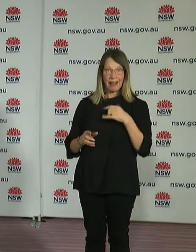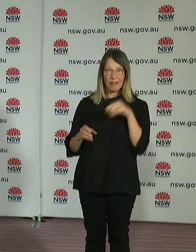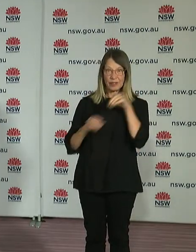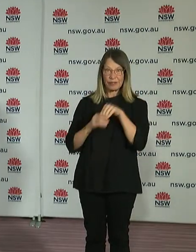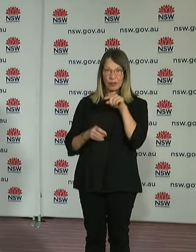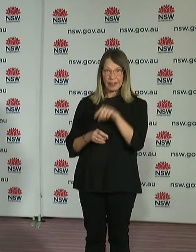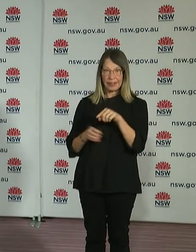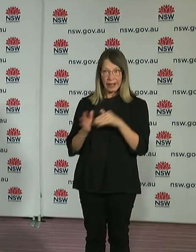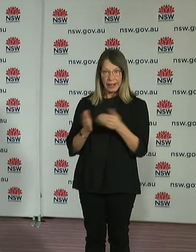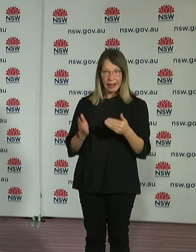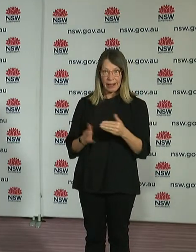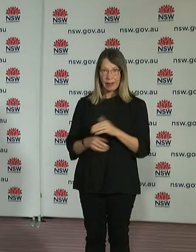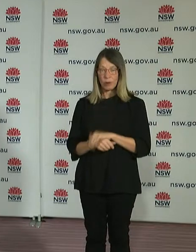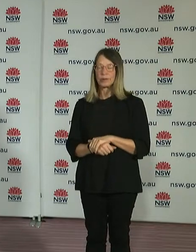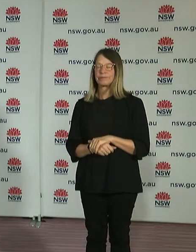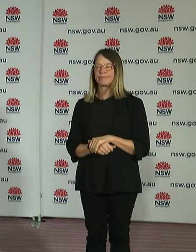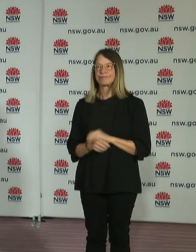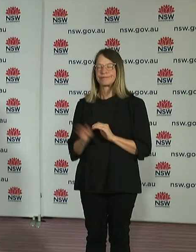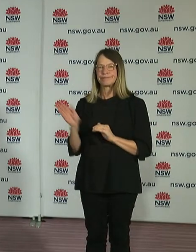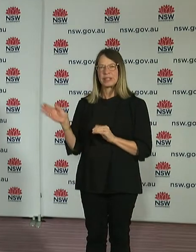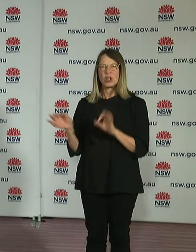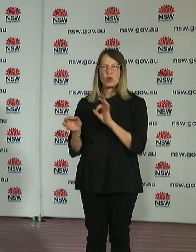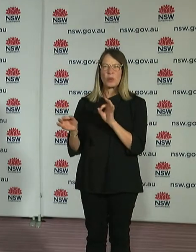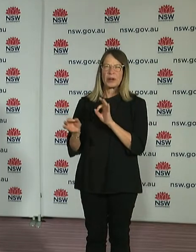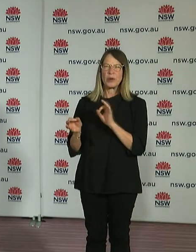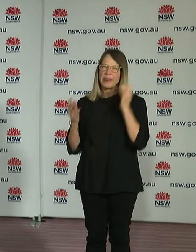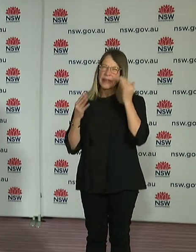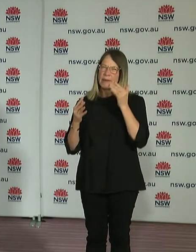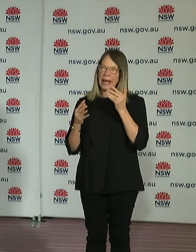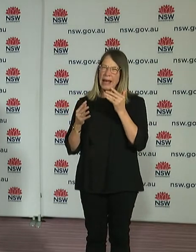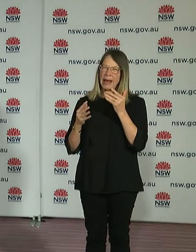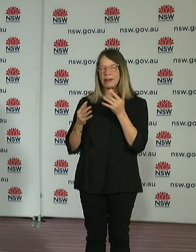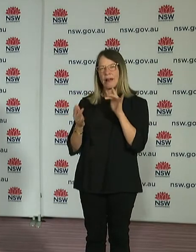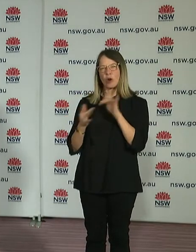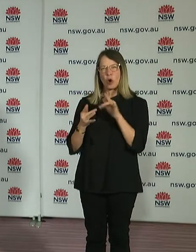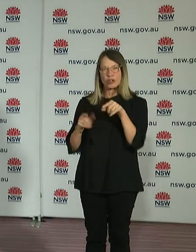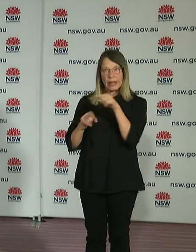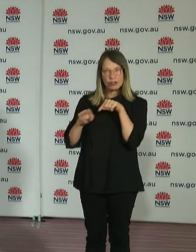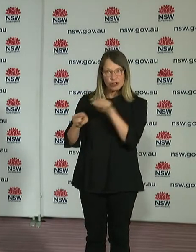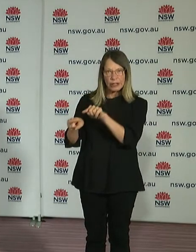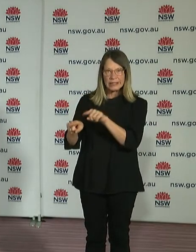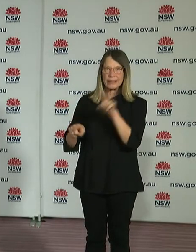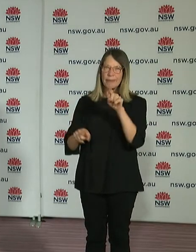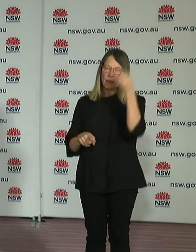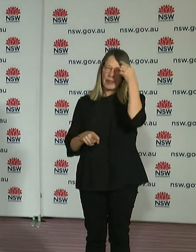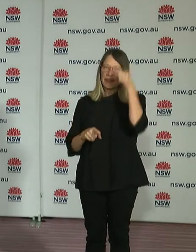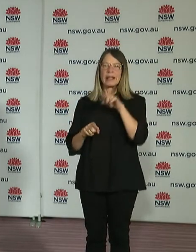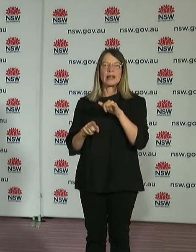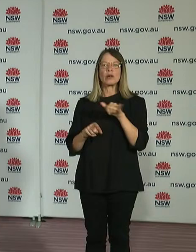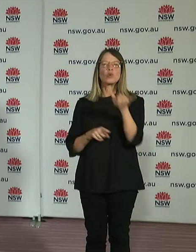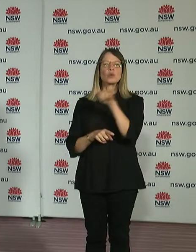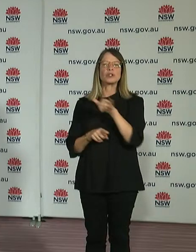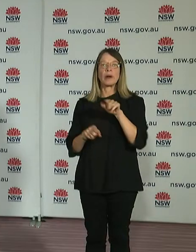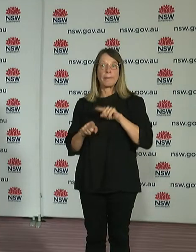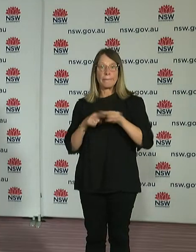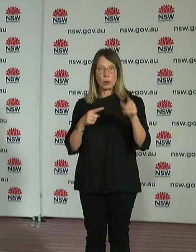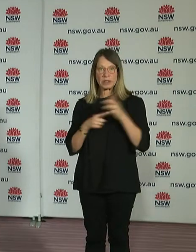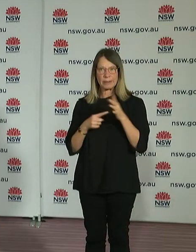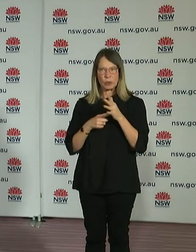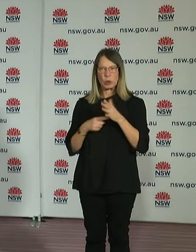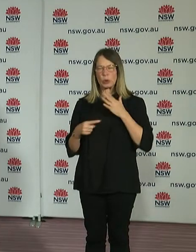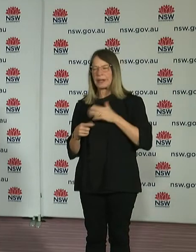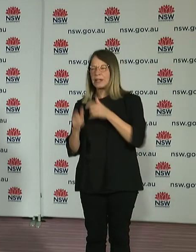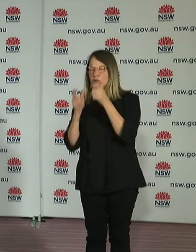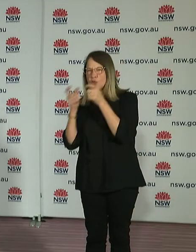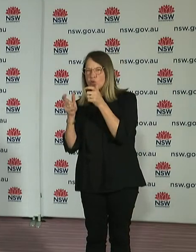support a reduction of disease transmission in the community. So it will really be the prioritisation, and this has been an ongoing process